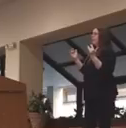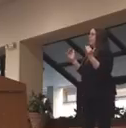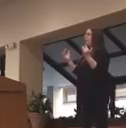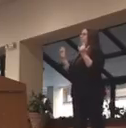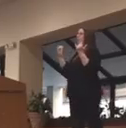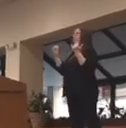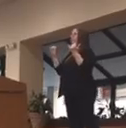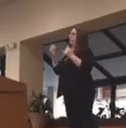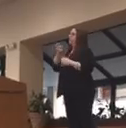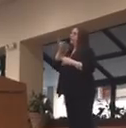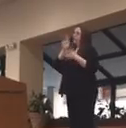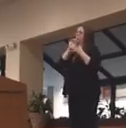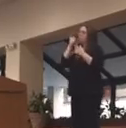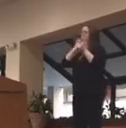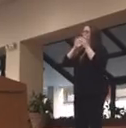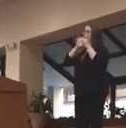Okay.